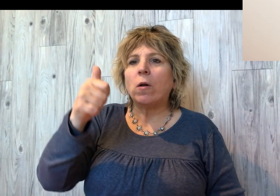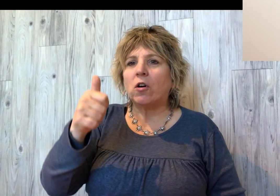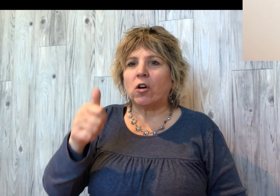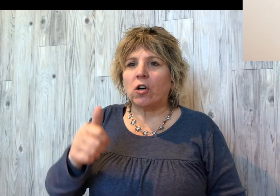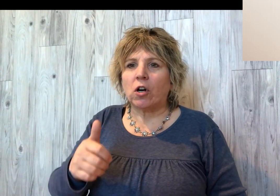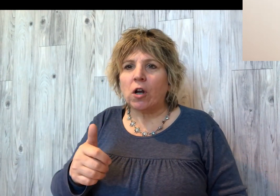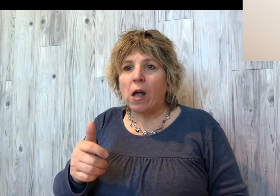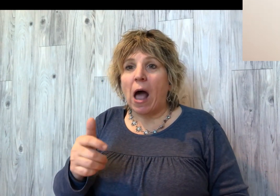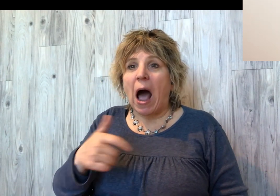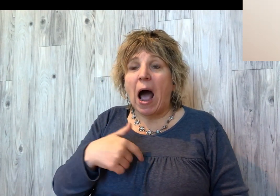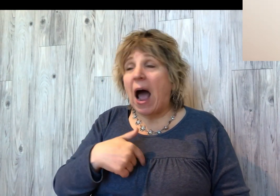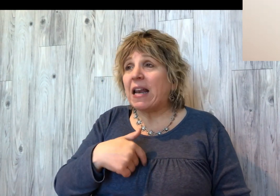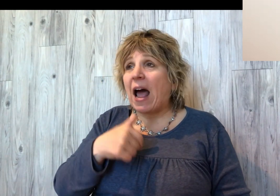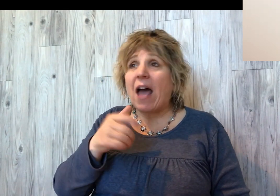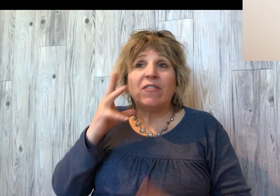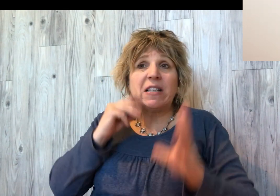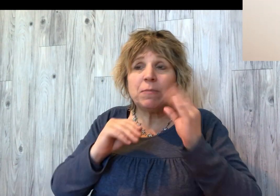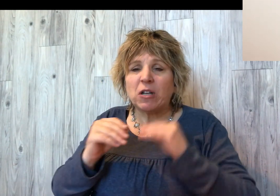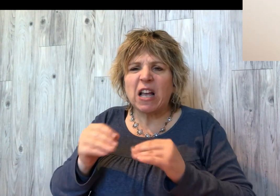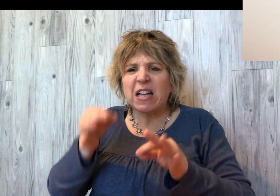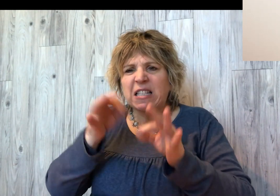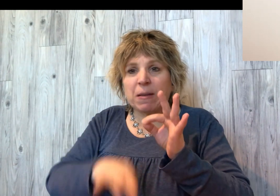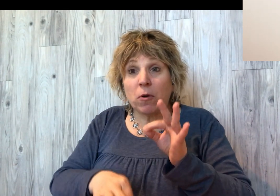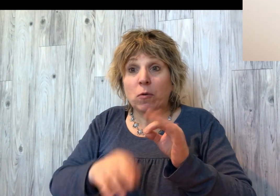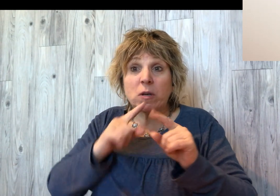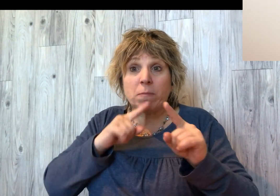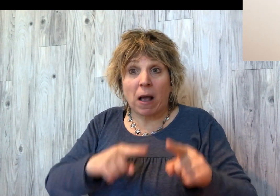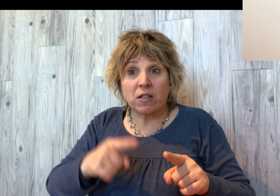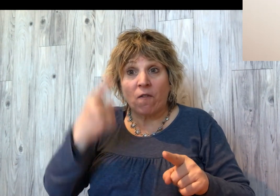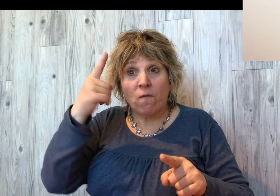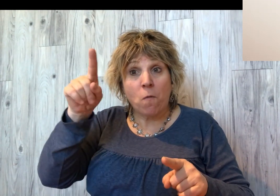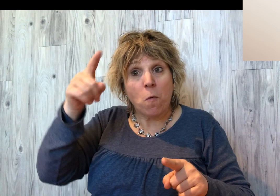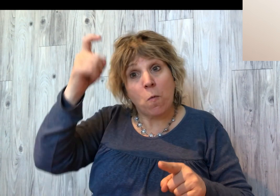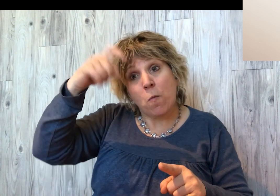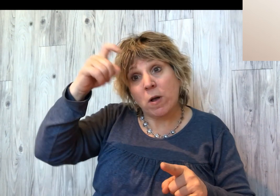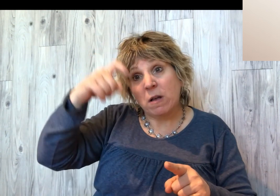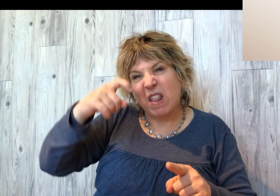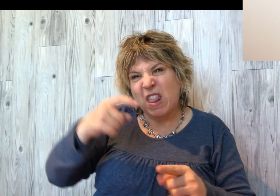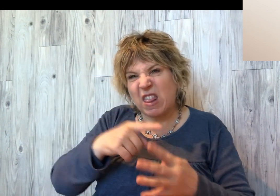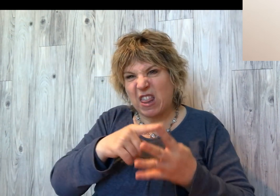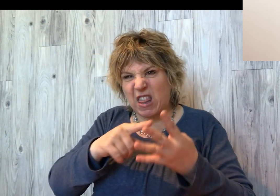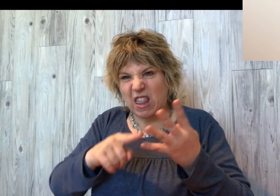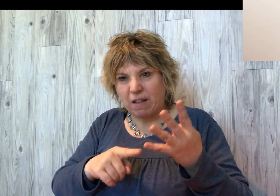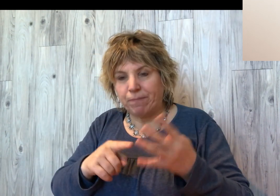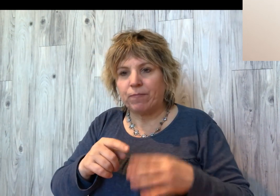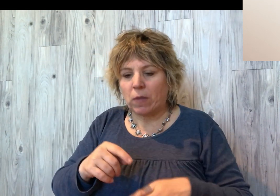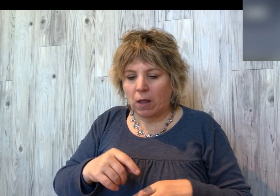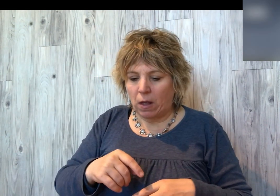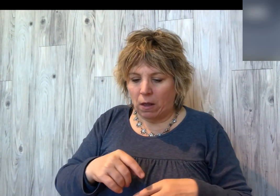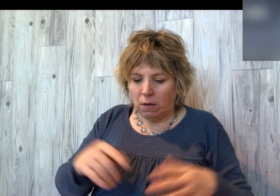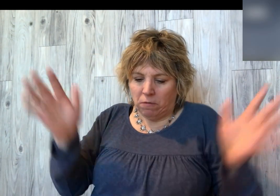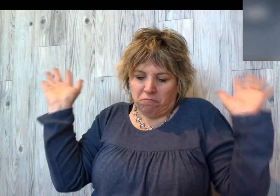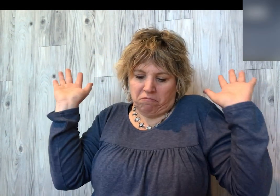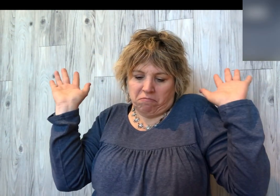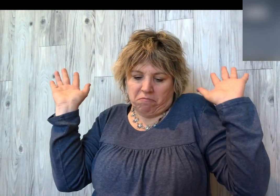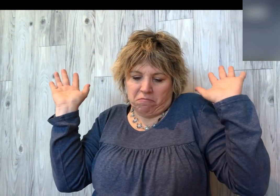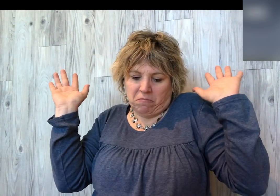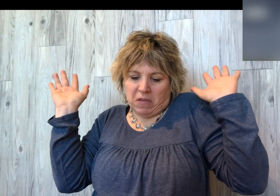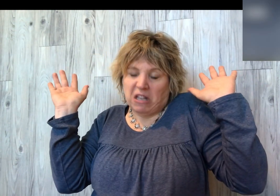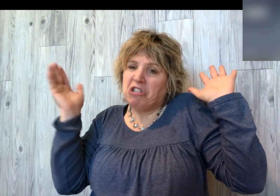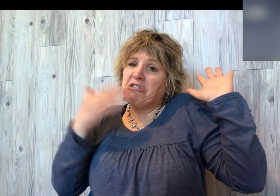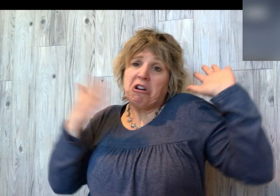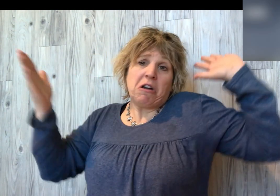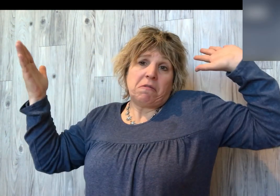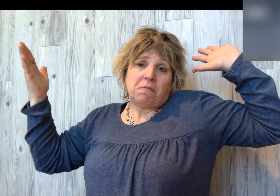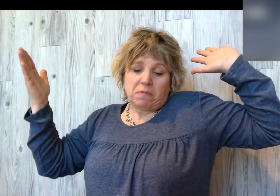enough experience yet. So here's the deal. The simple person's response to wisdom is things like this: it's all good. That's